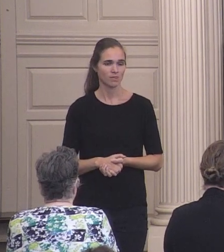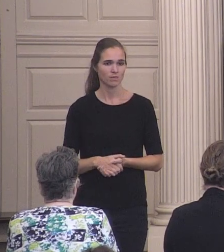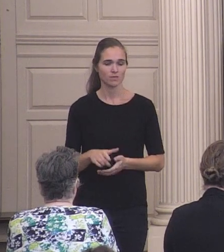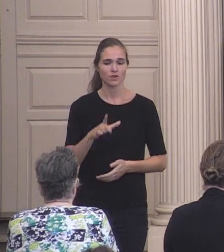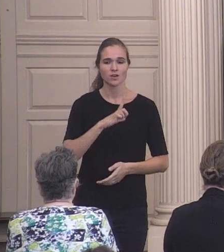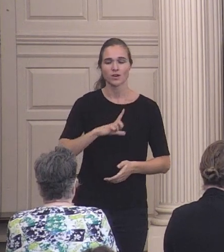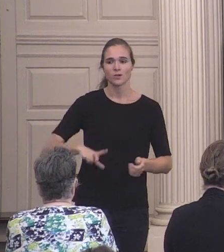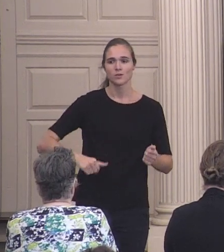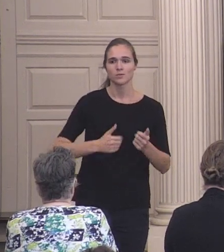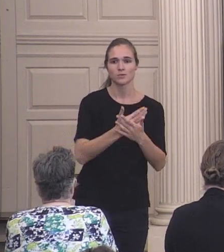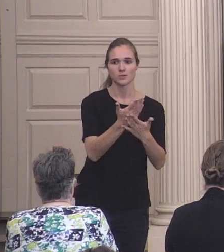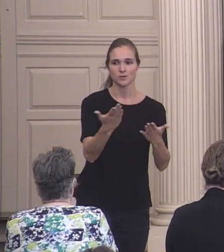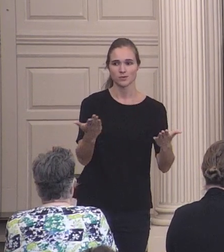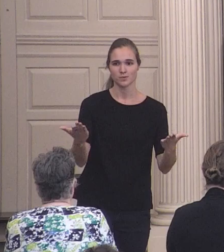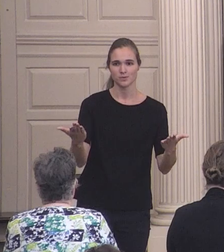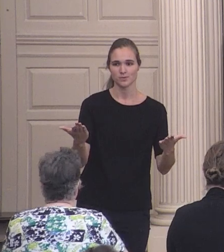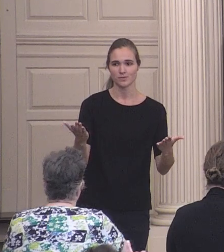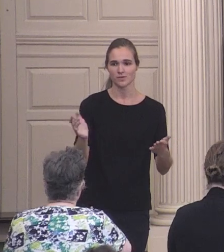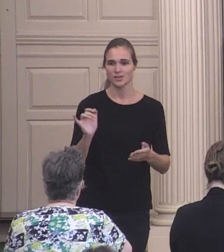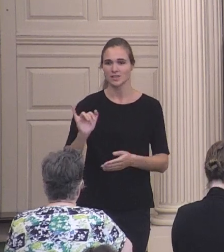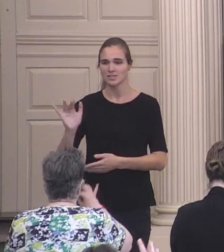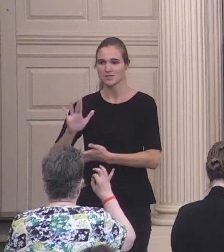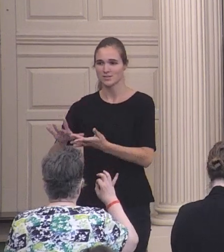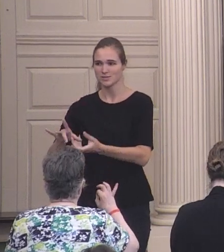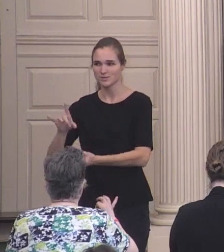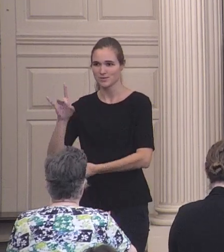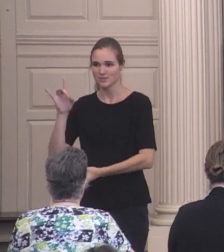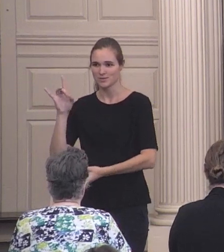The Lord be with you.